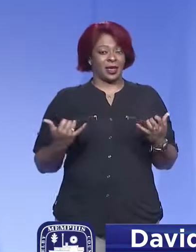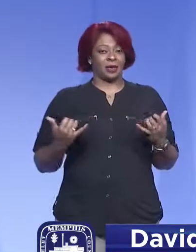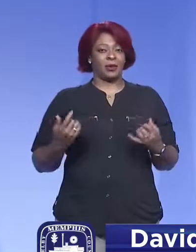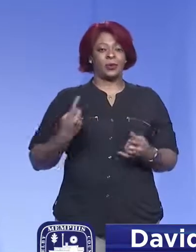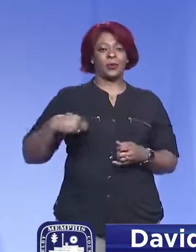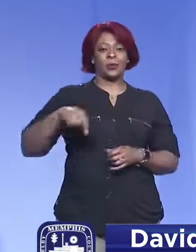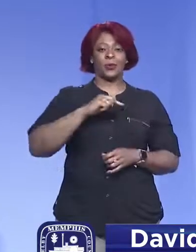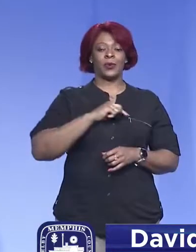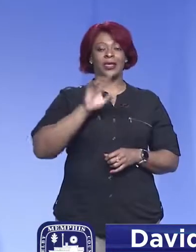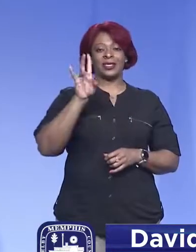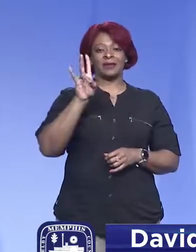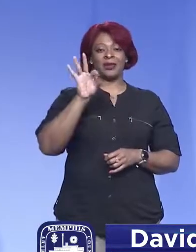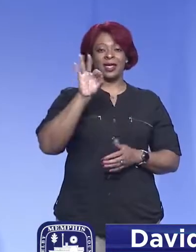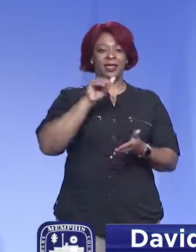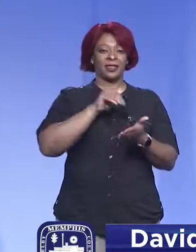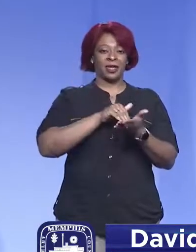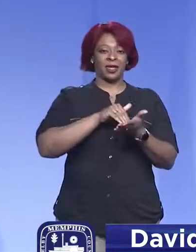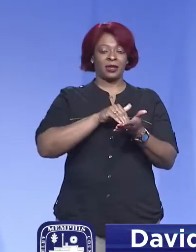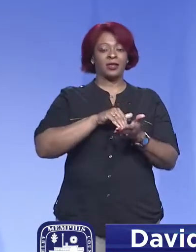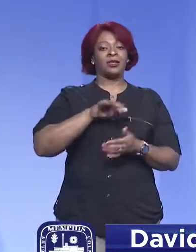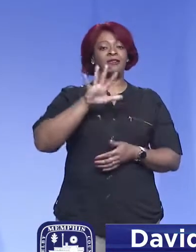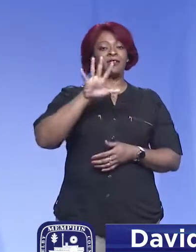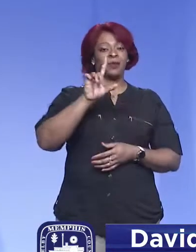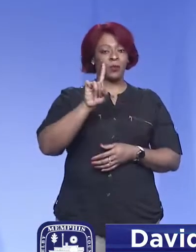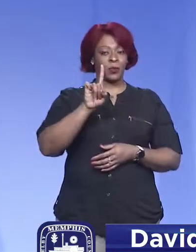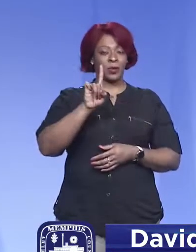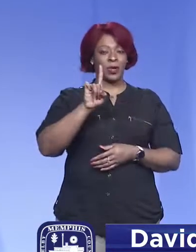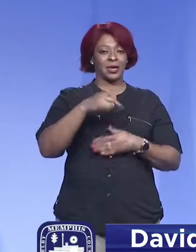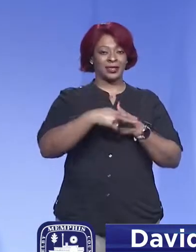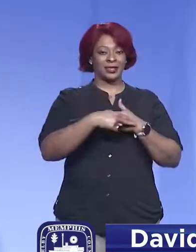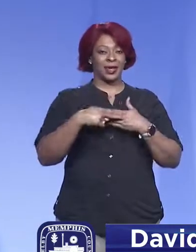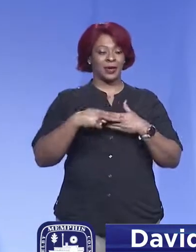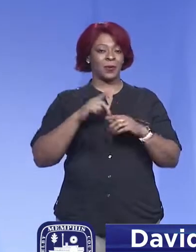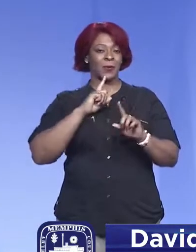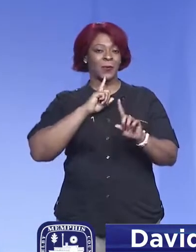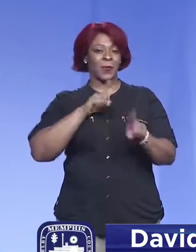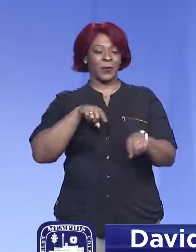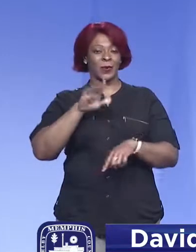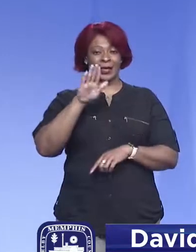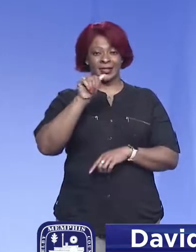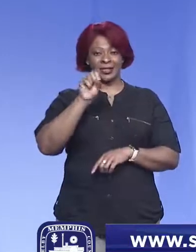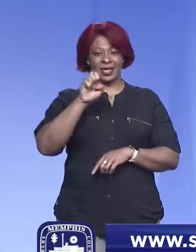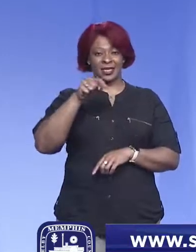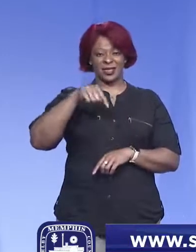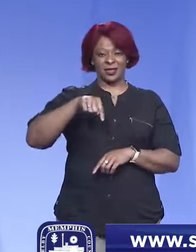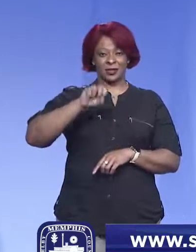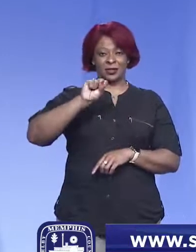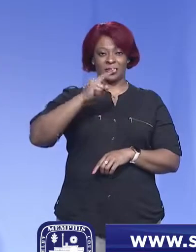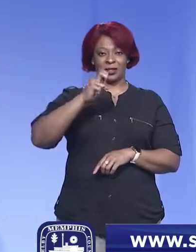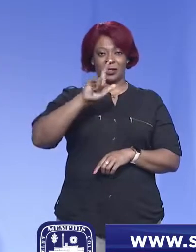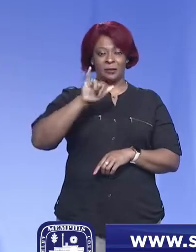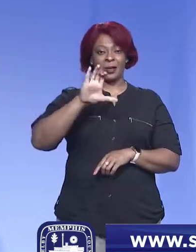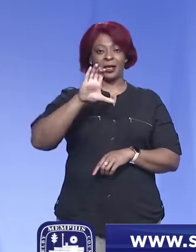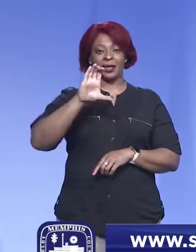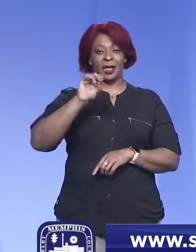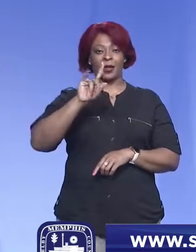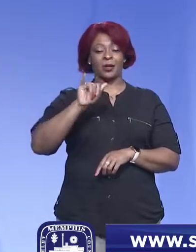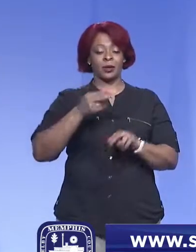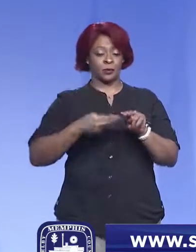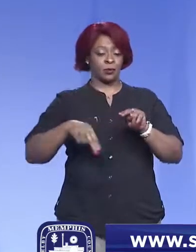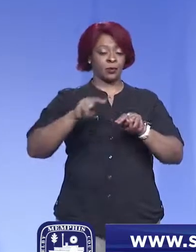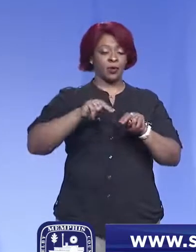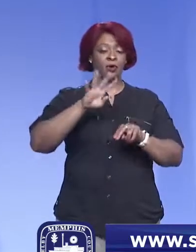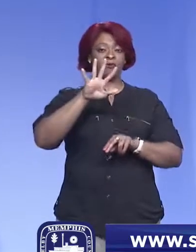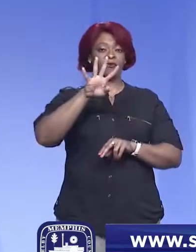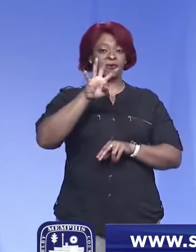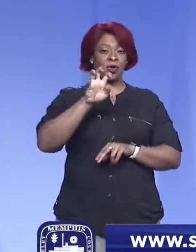are at 79,051 cases diagnosed and reported in Shelby County. That's an increase of 432